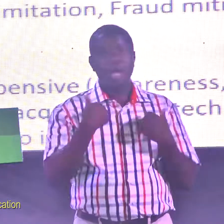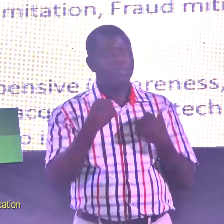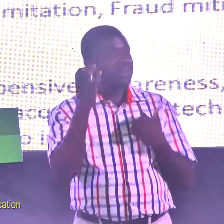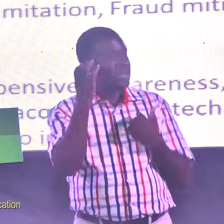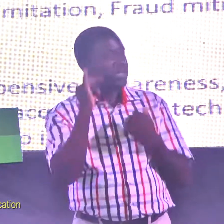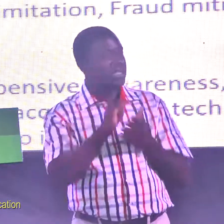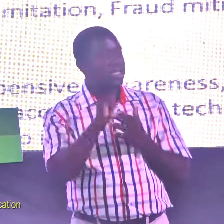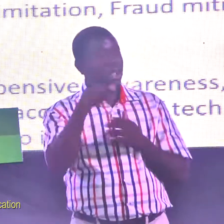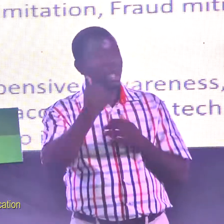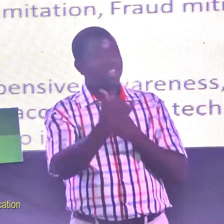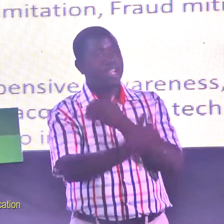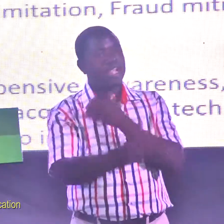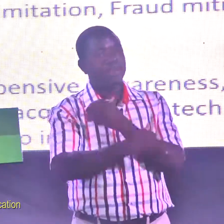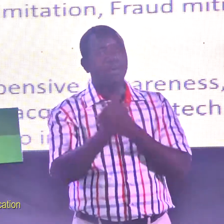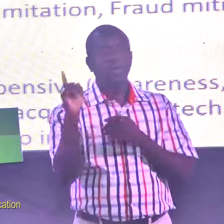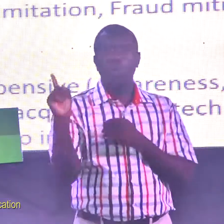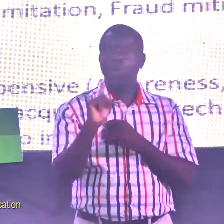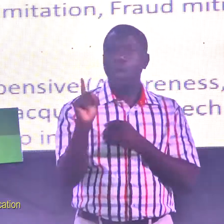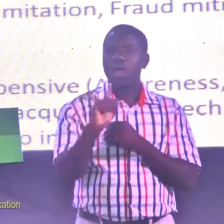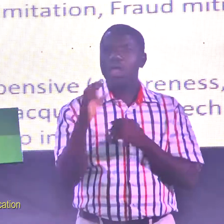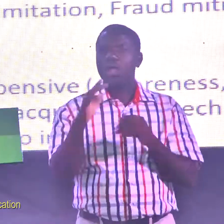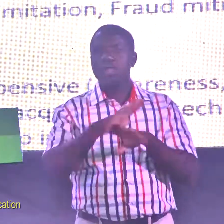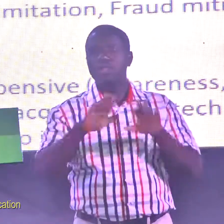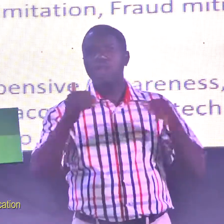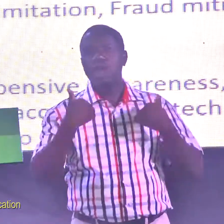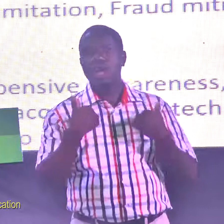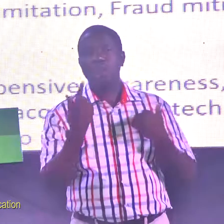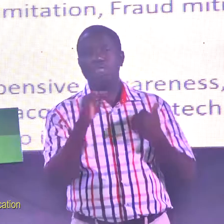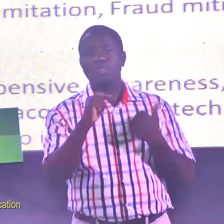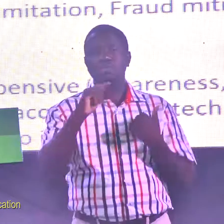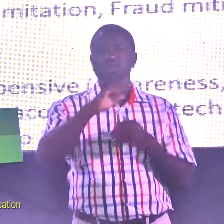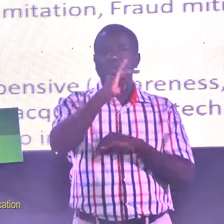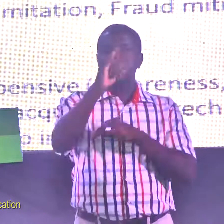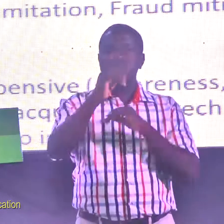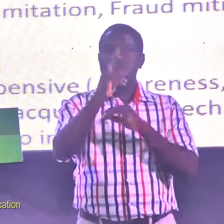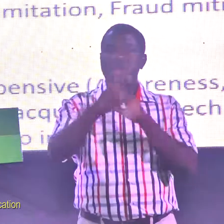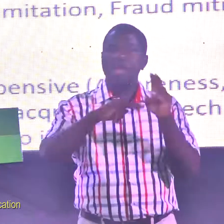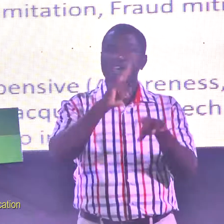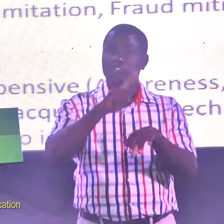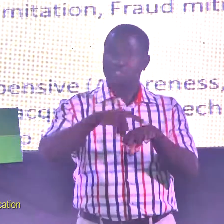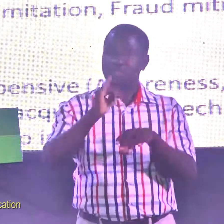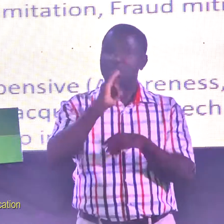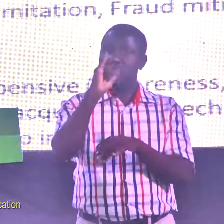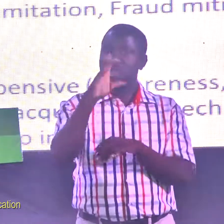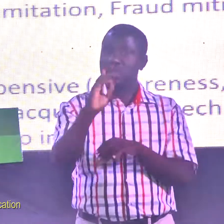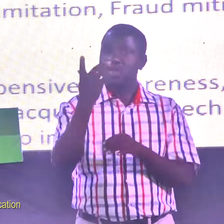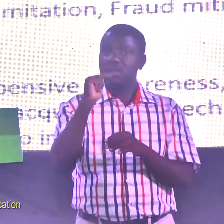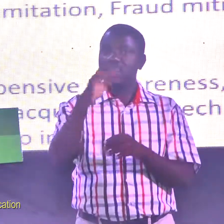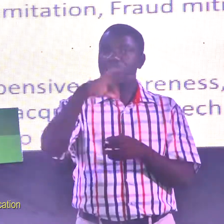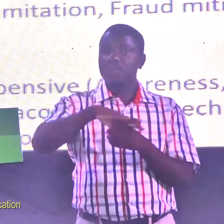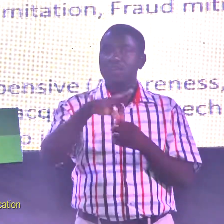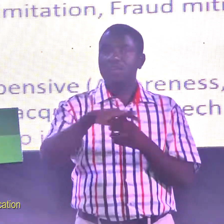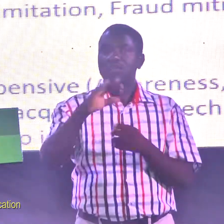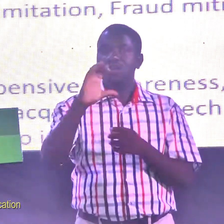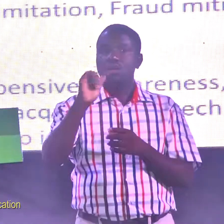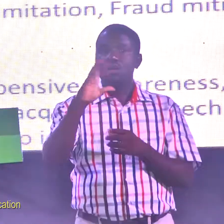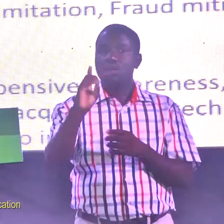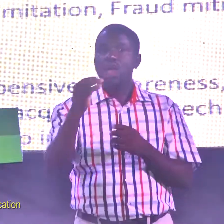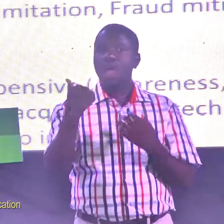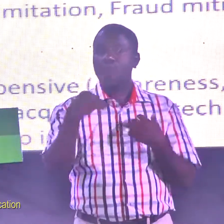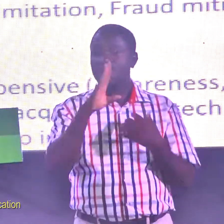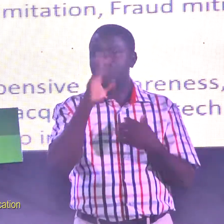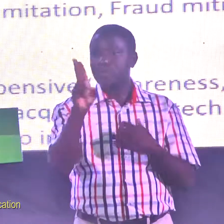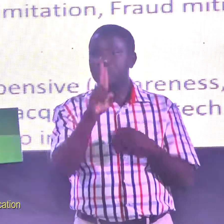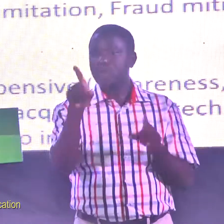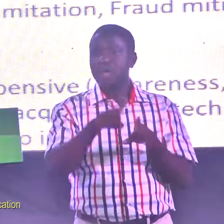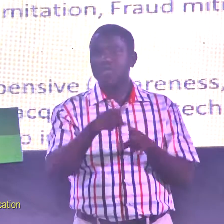other countries where they don't have a national ID, the voter's card has been used as a de facto